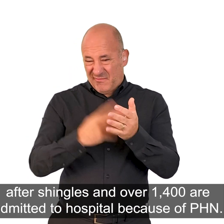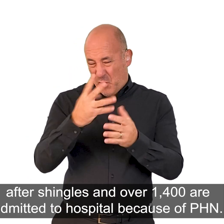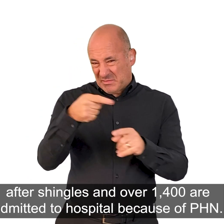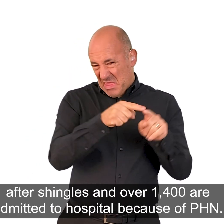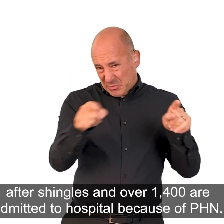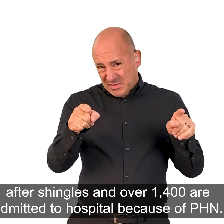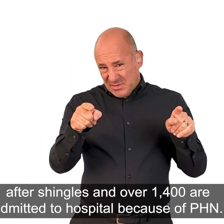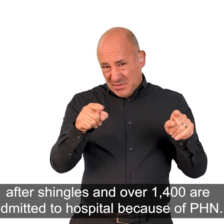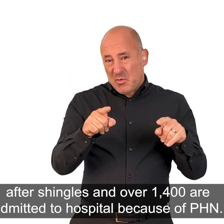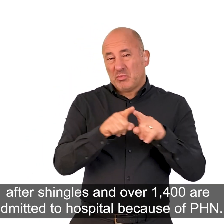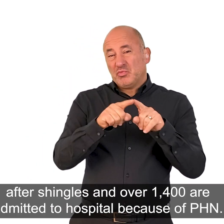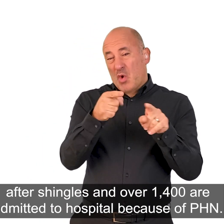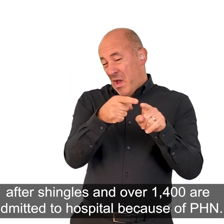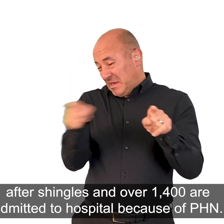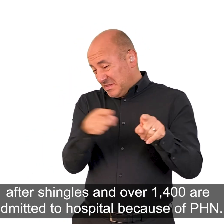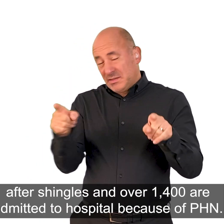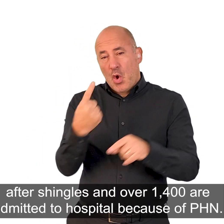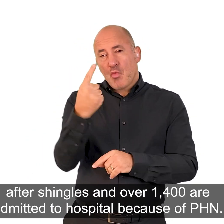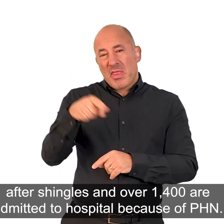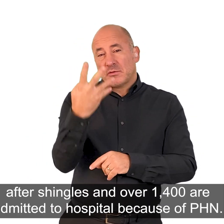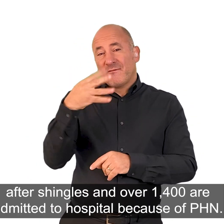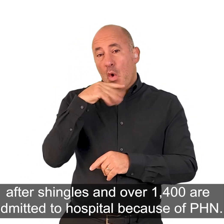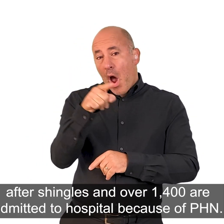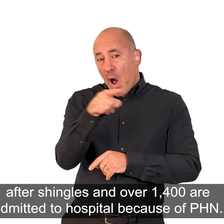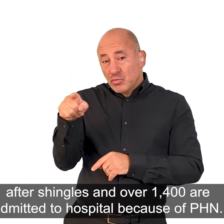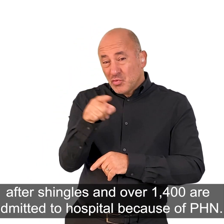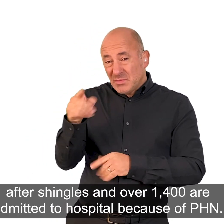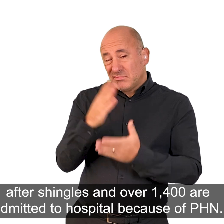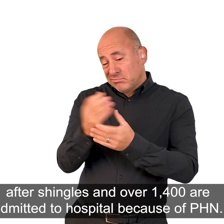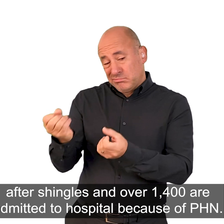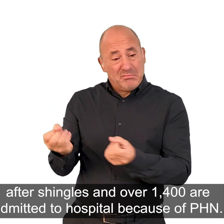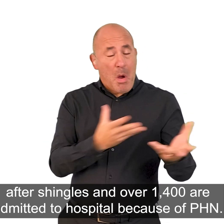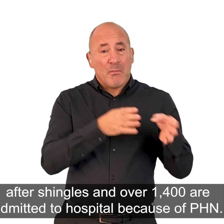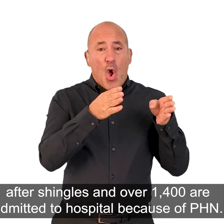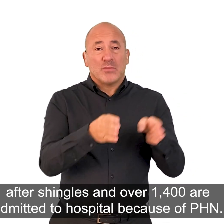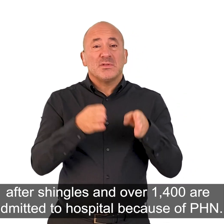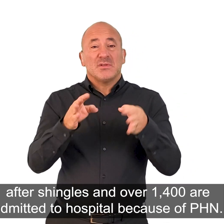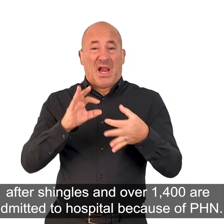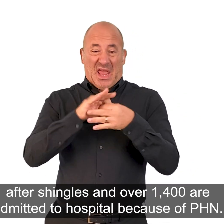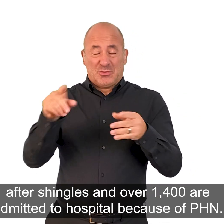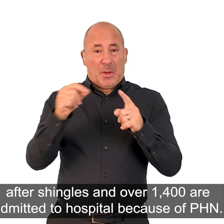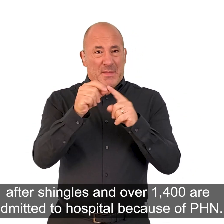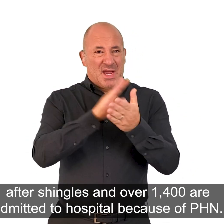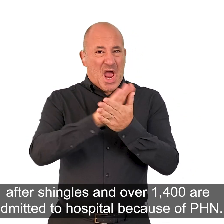After shingles, and over 1,400 are admitted to hospital because of PHN.